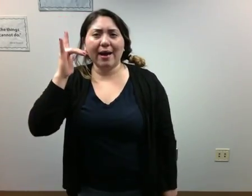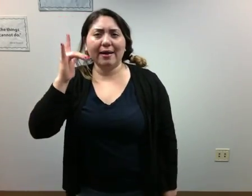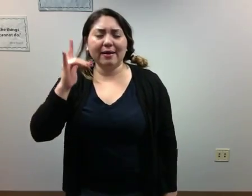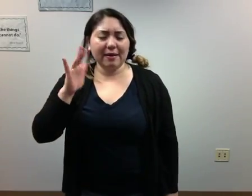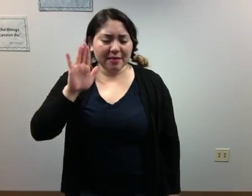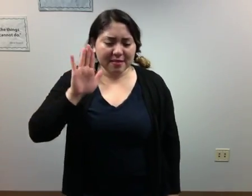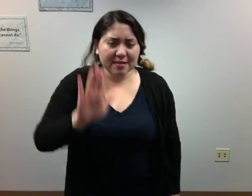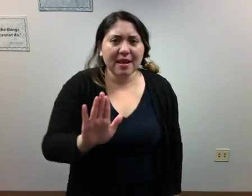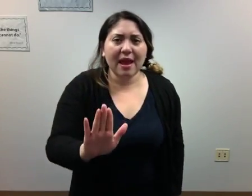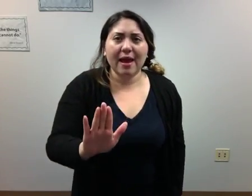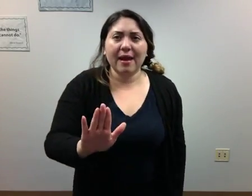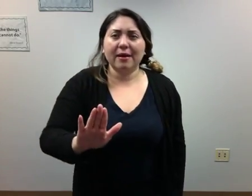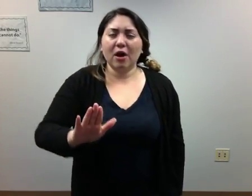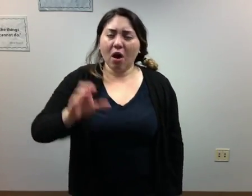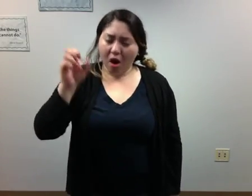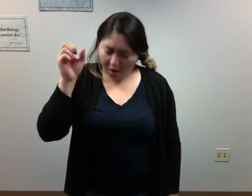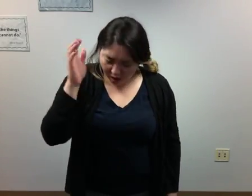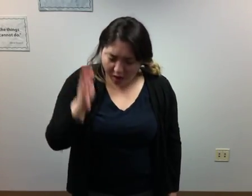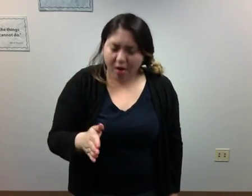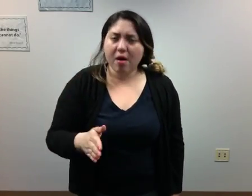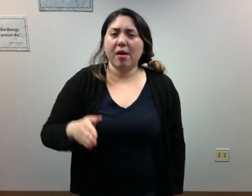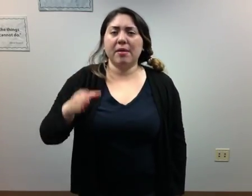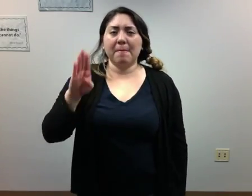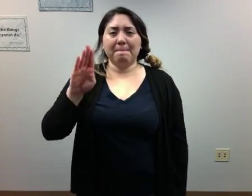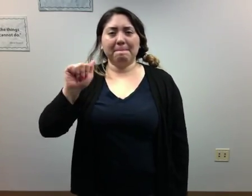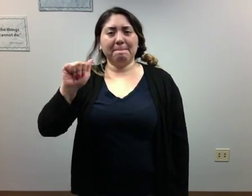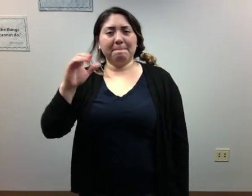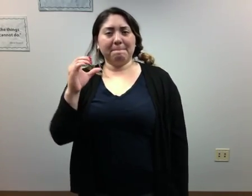bedrock, backbone of our economy.